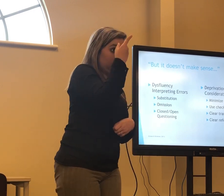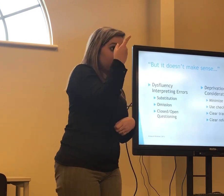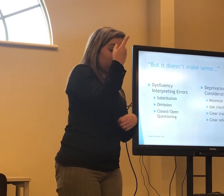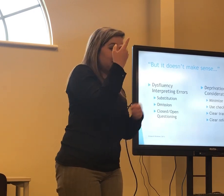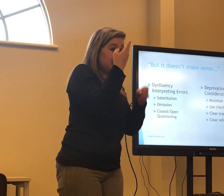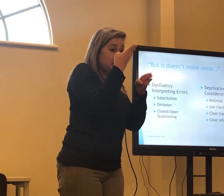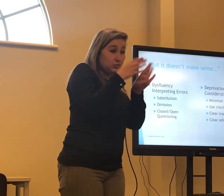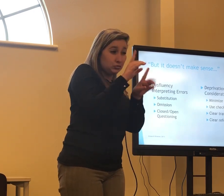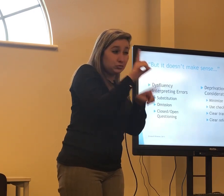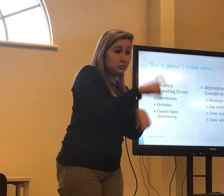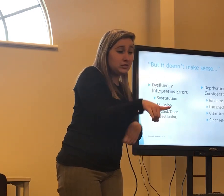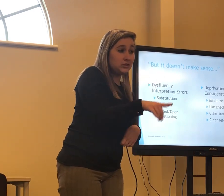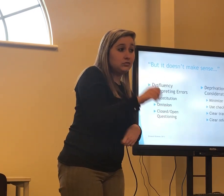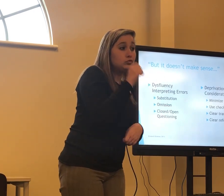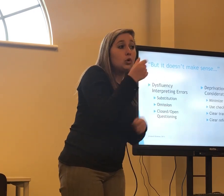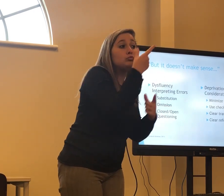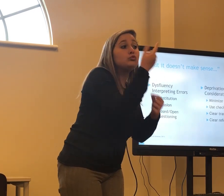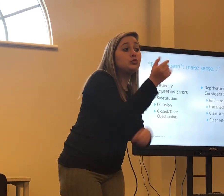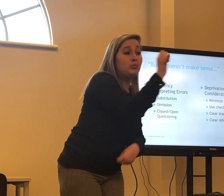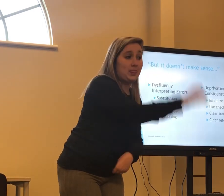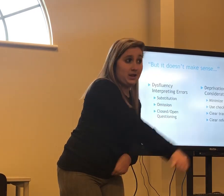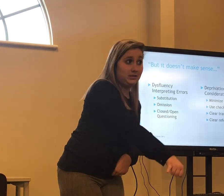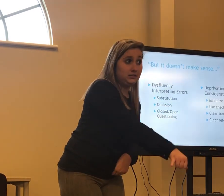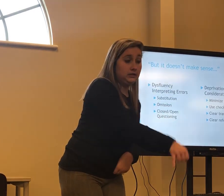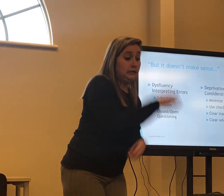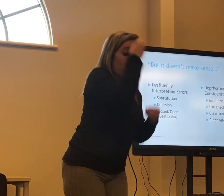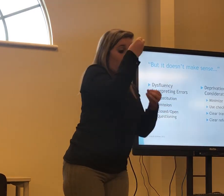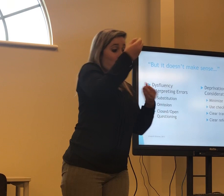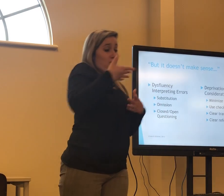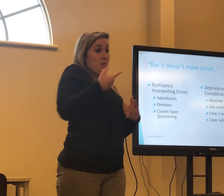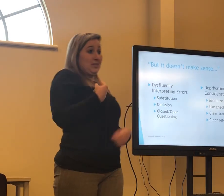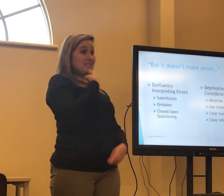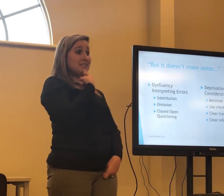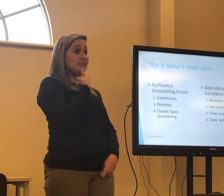do that one. Tell me what I said. Or,